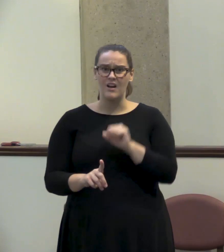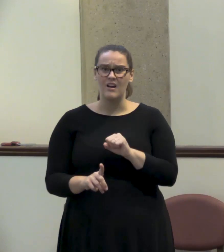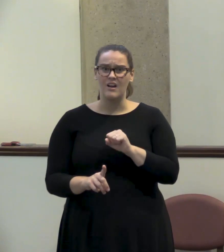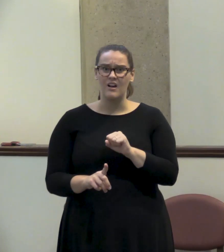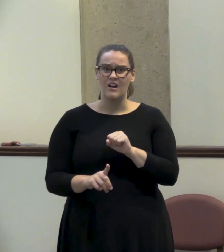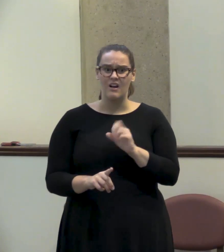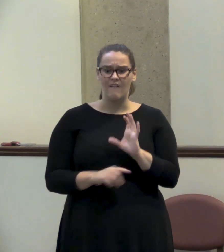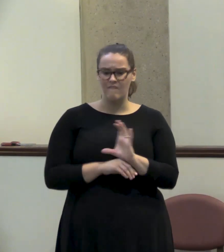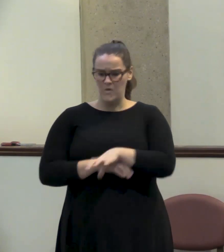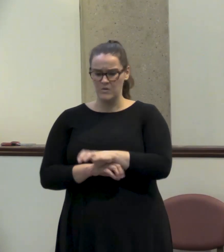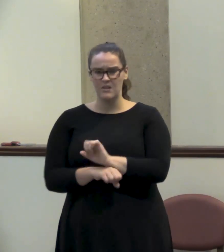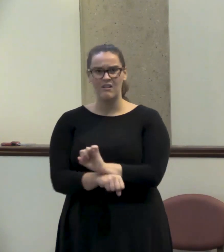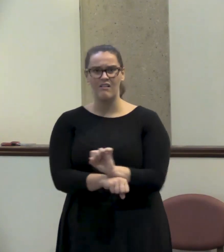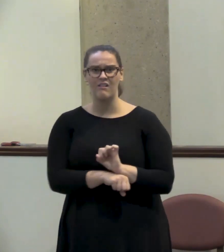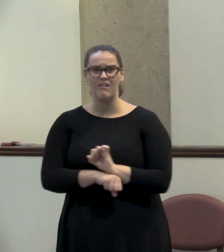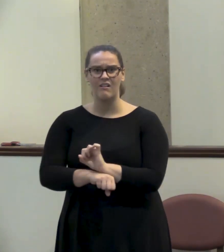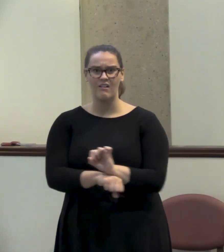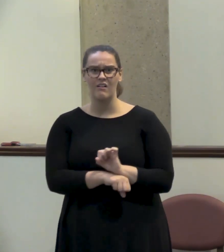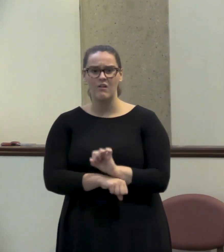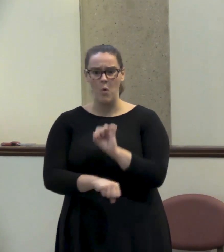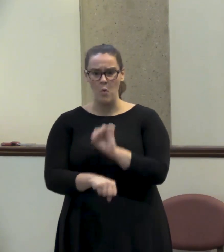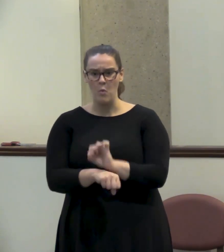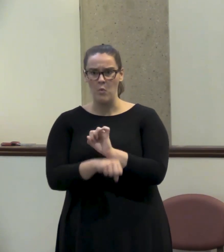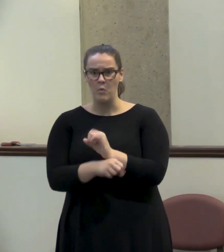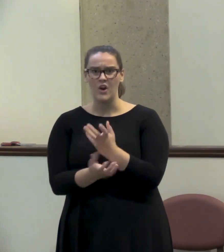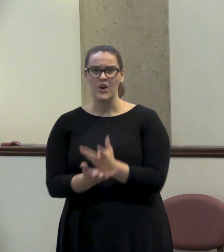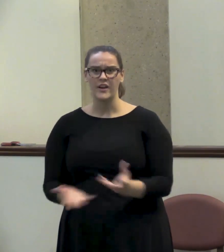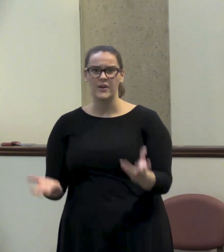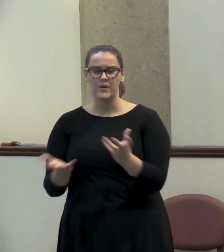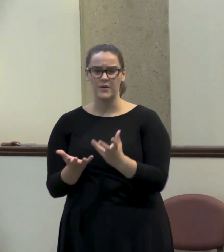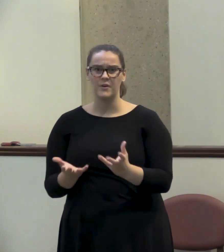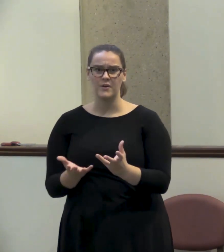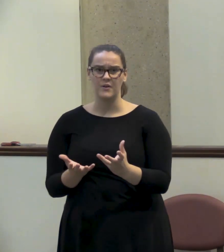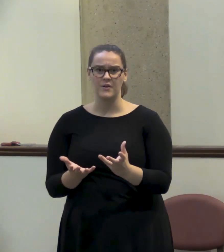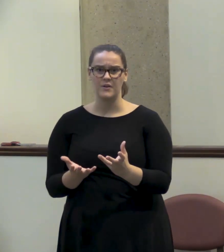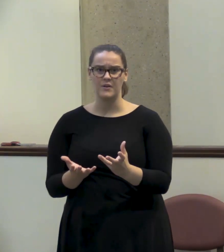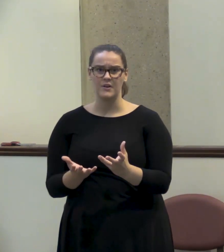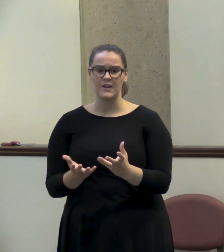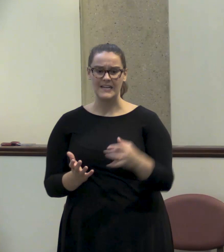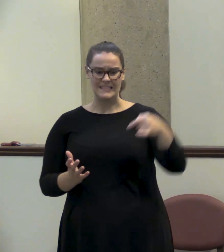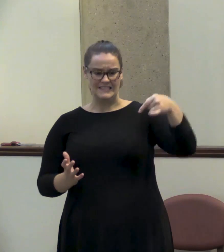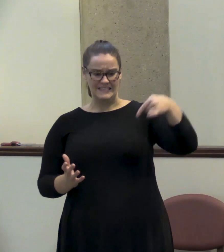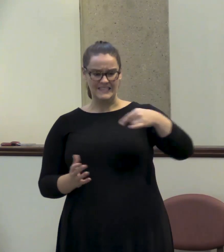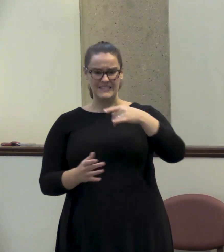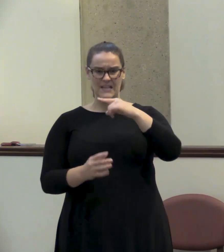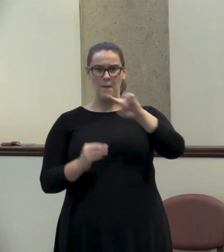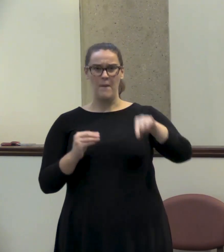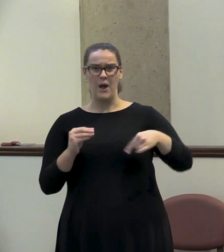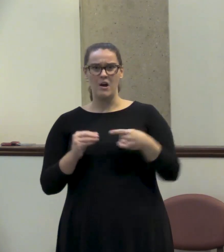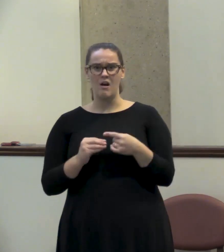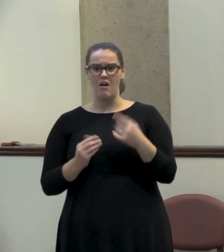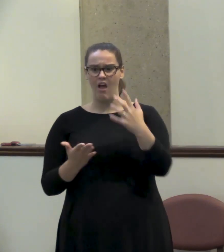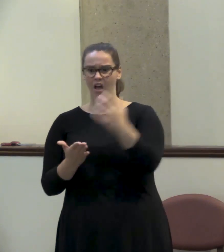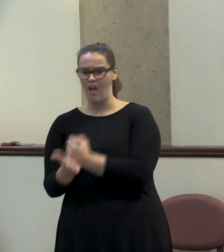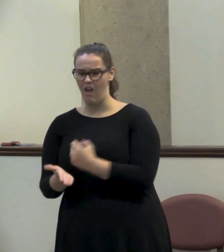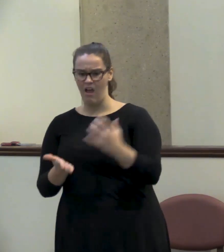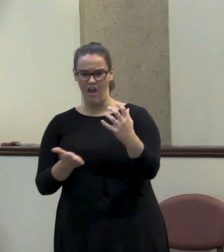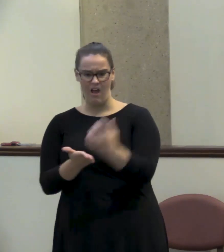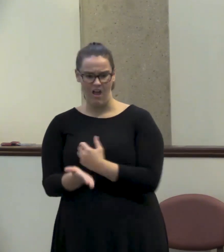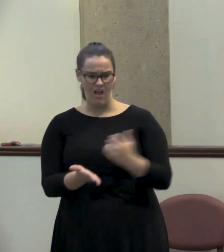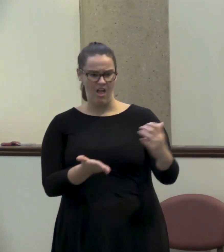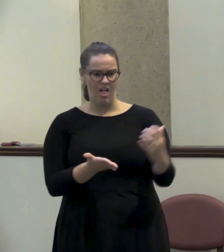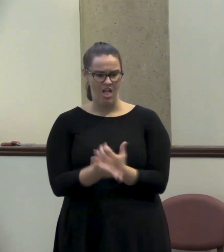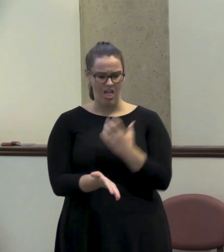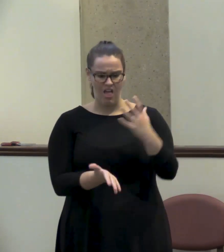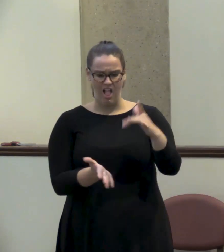their will to work this land, right? It was about taking from countries all over the world to build the Western world. So we have an